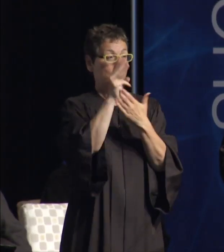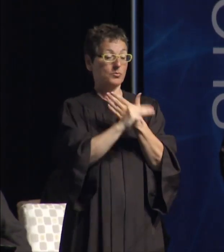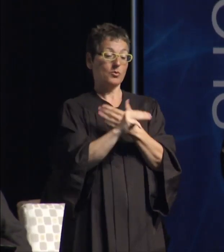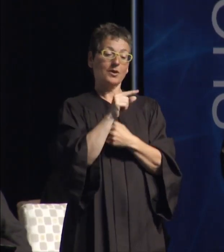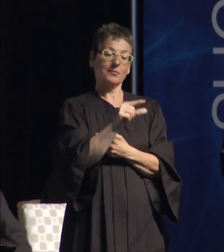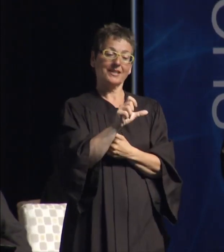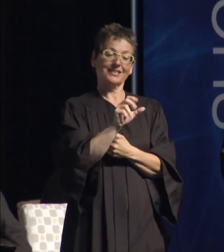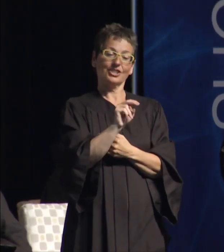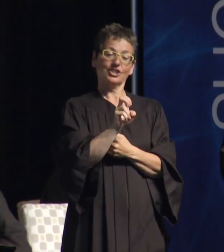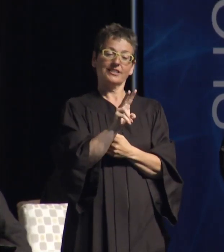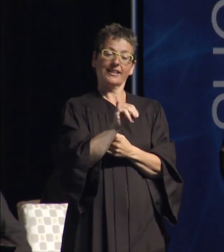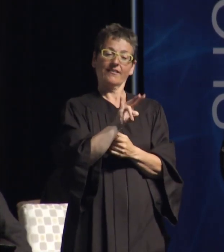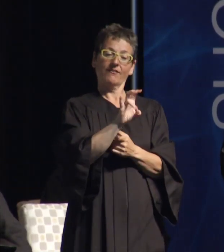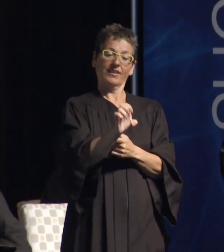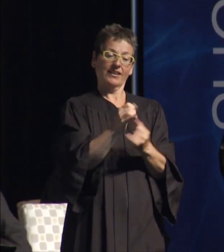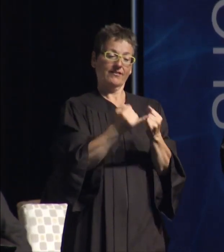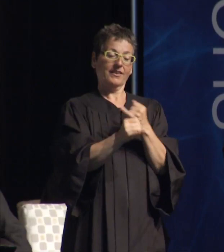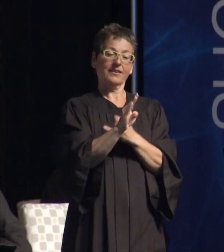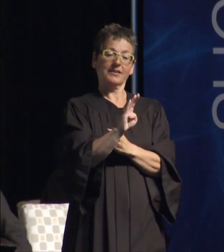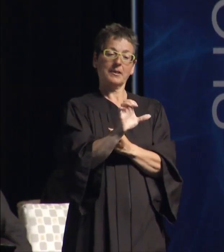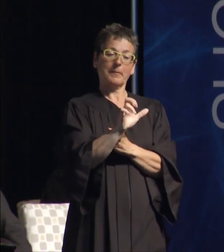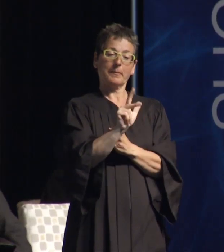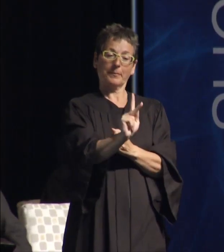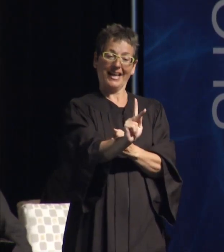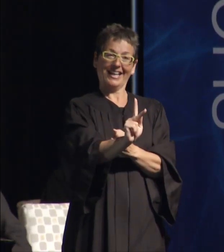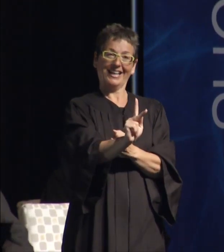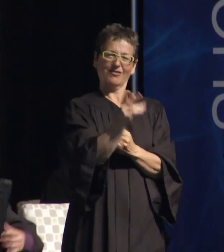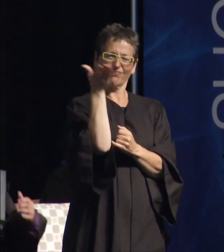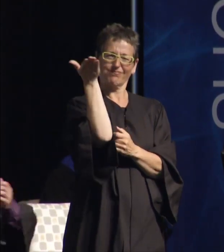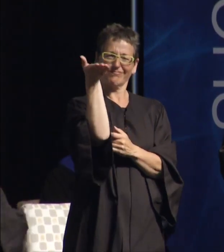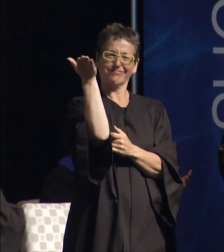Genevieve Beck, this year's valedictorian.